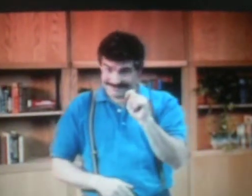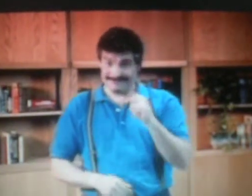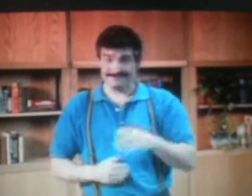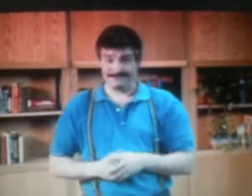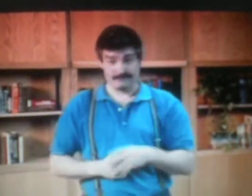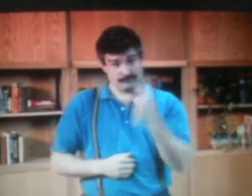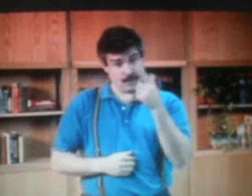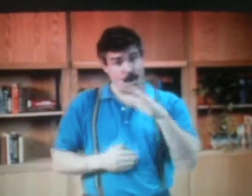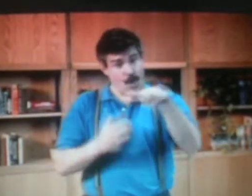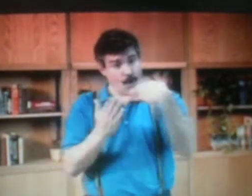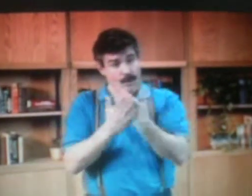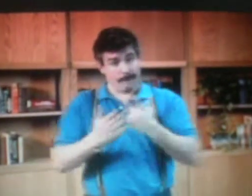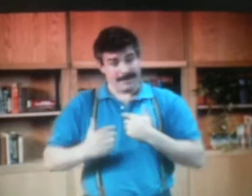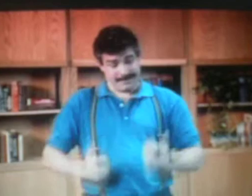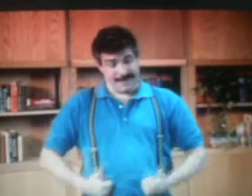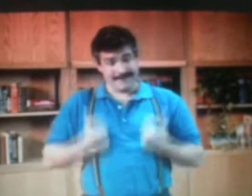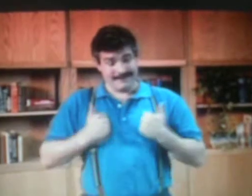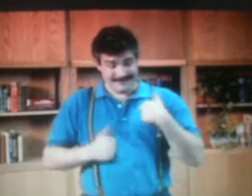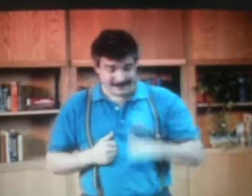Before I graduated from NITD,